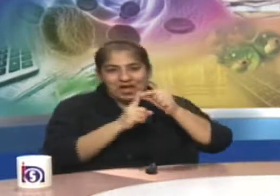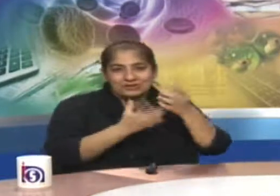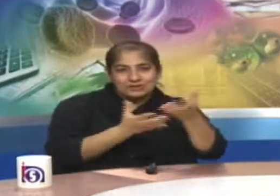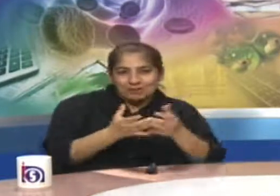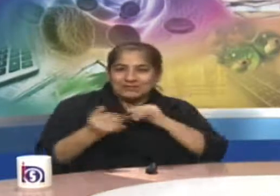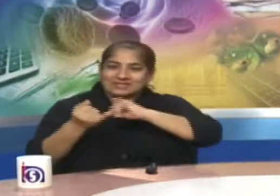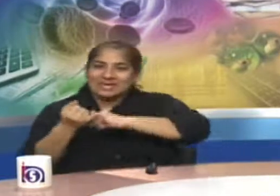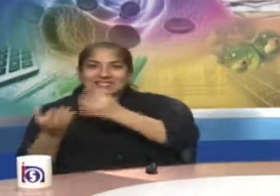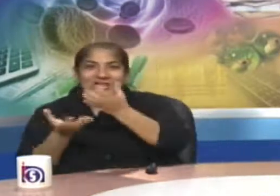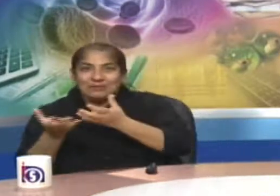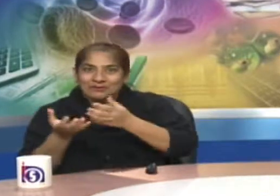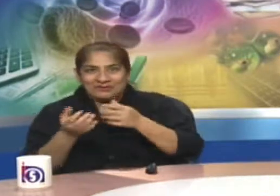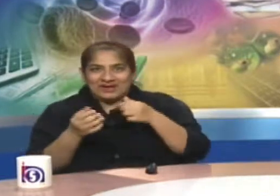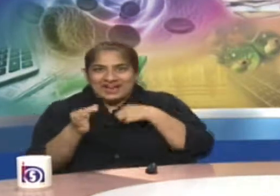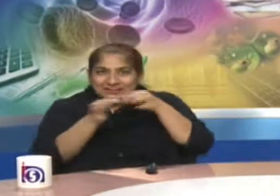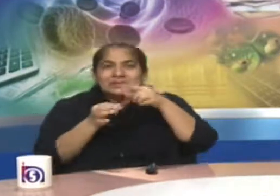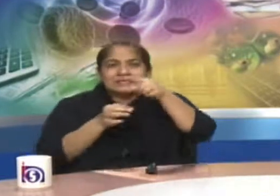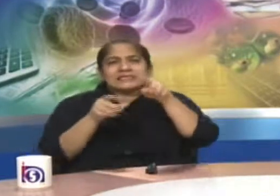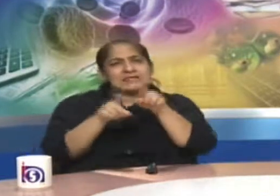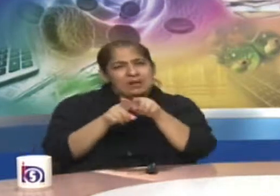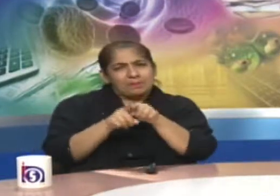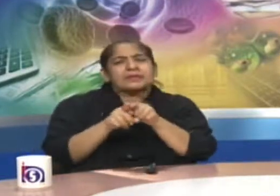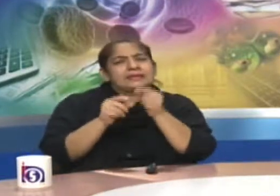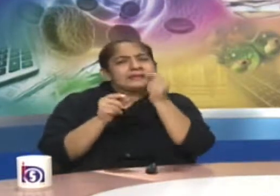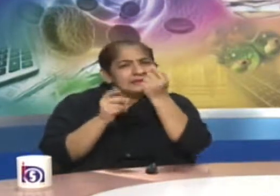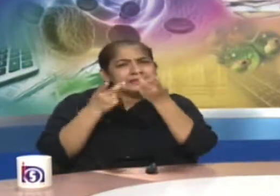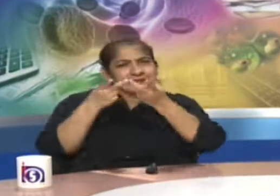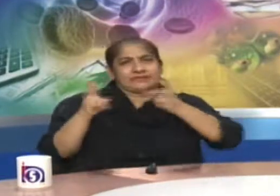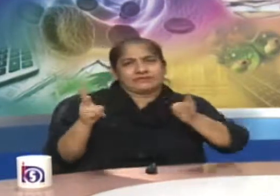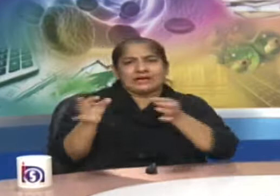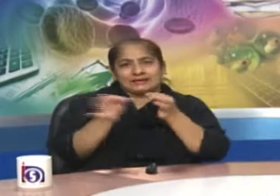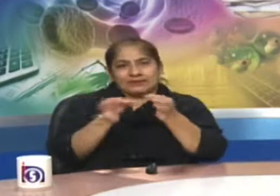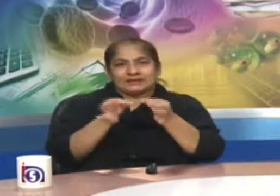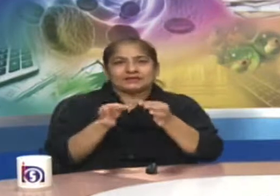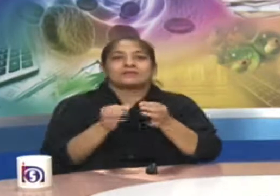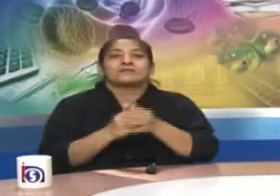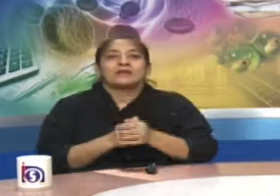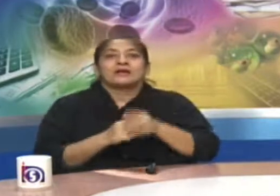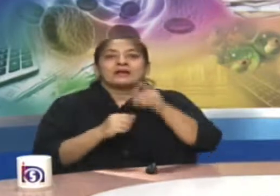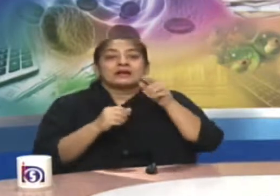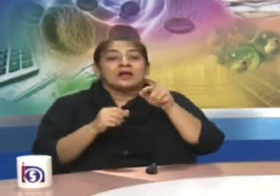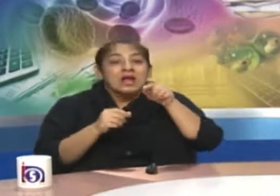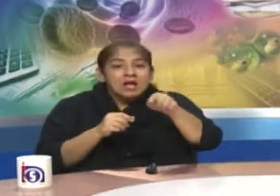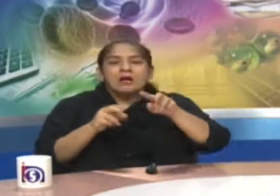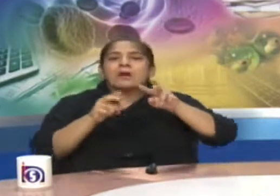market. We understood primary market and secondary market.